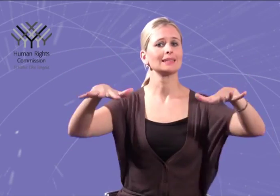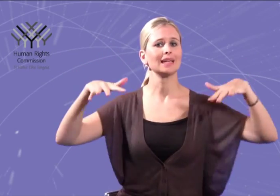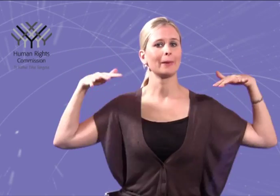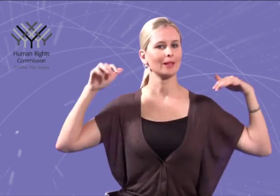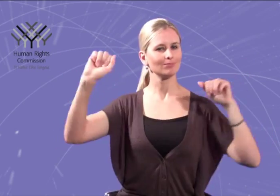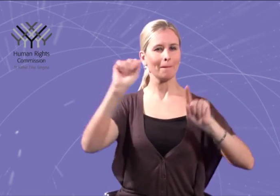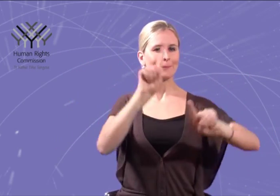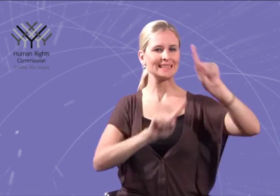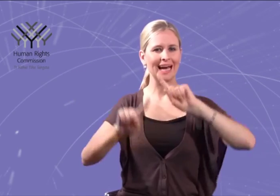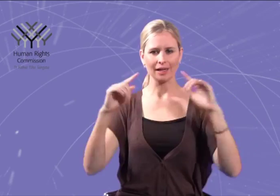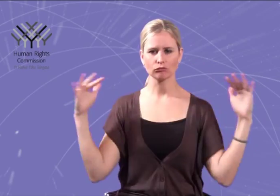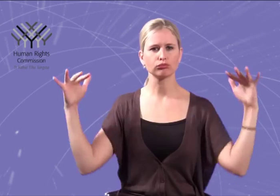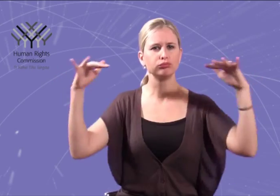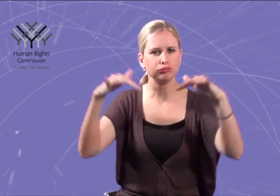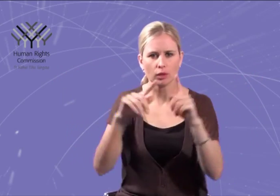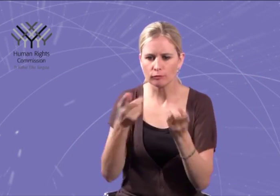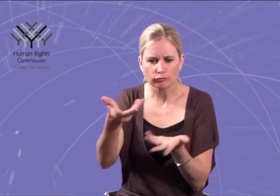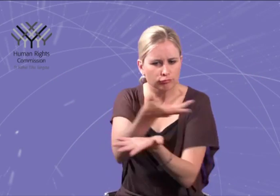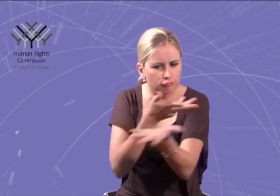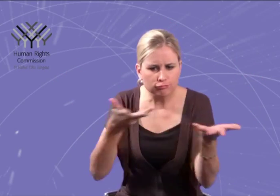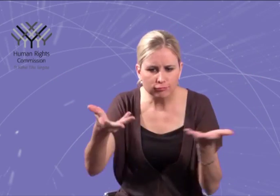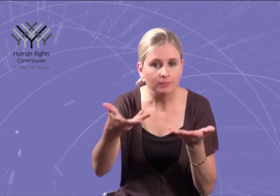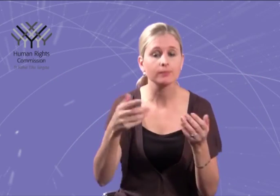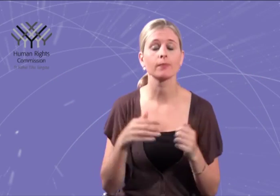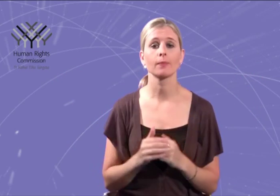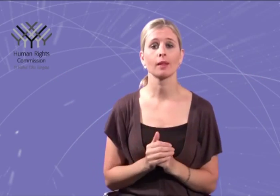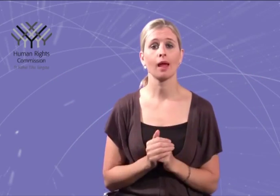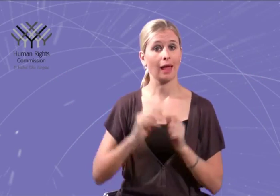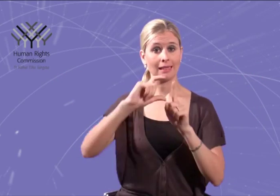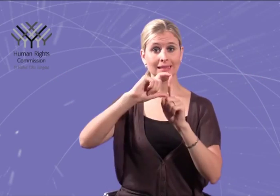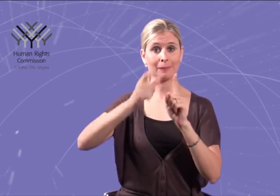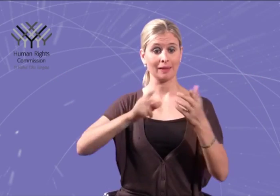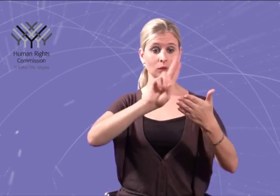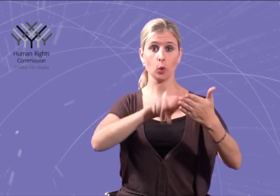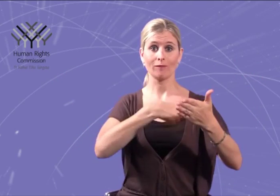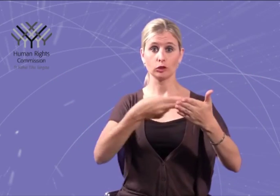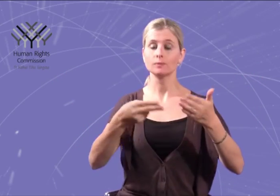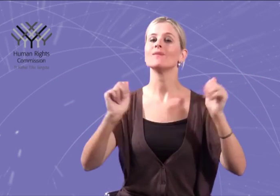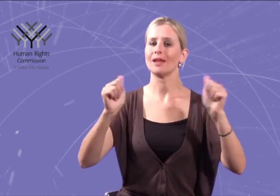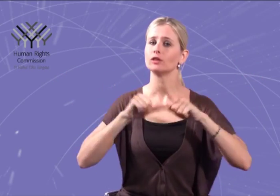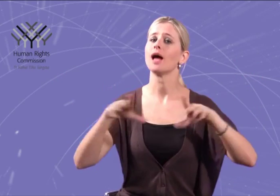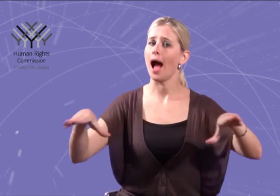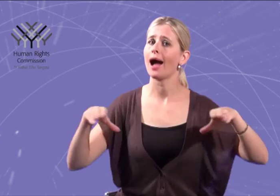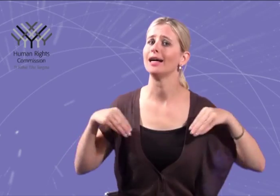The United Nations General Assembly adopted the Disability Convention in